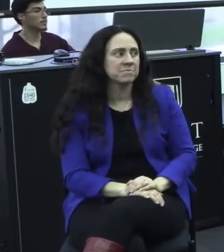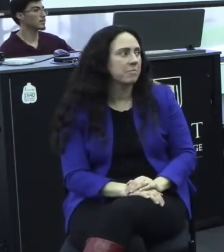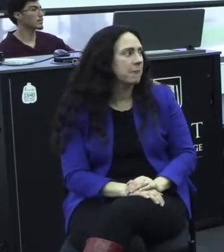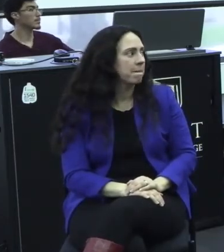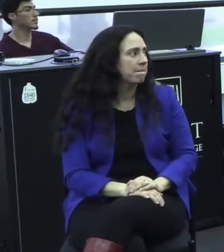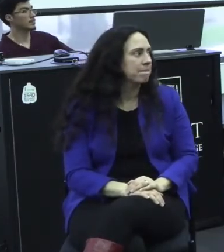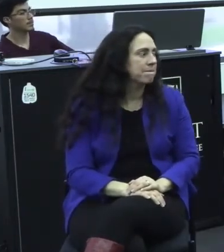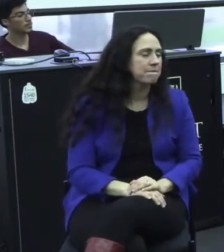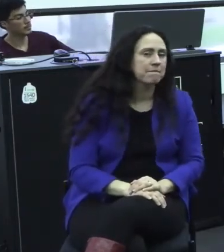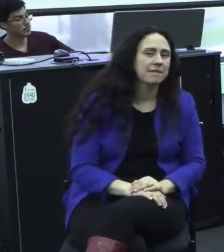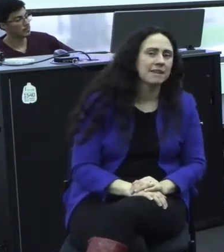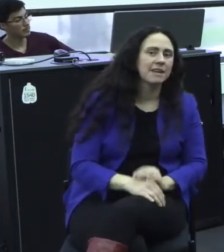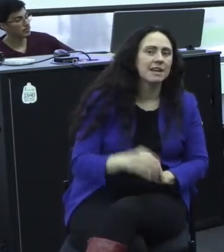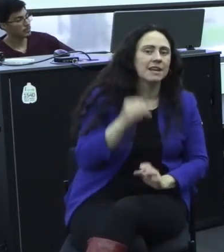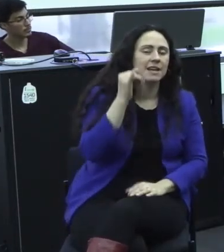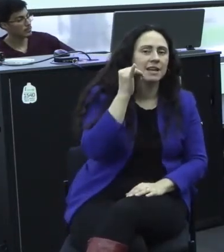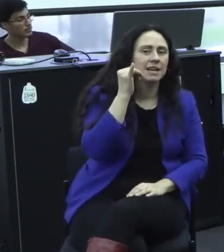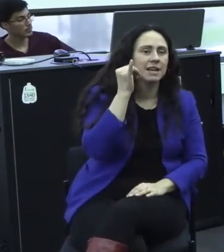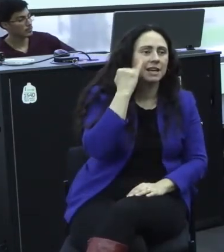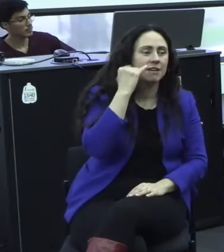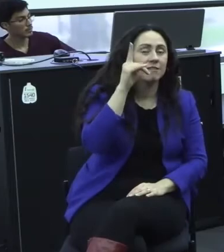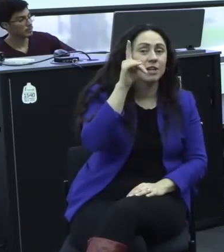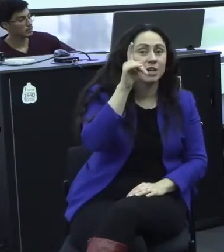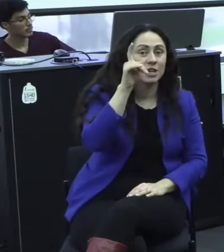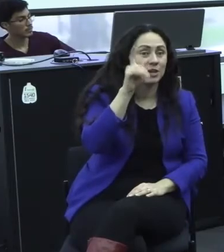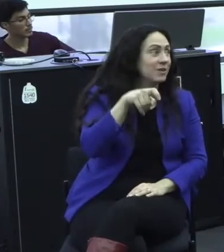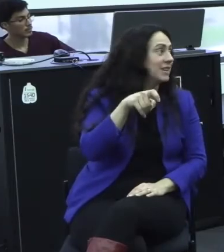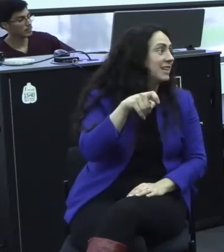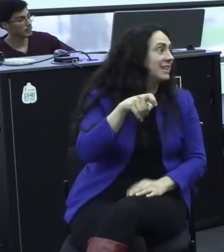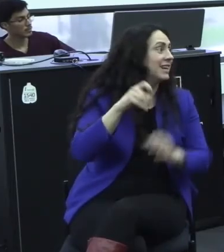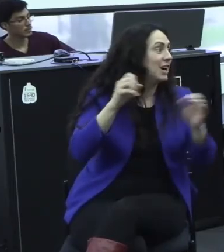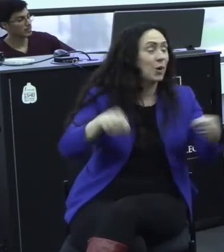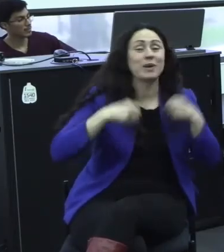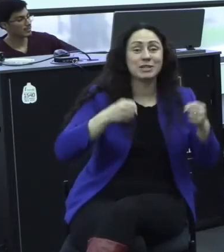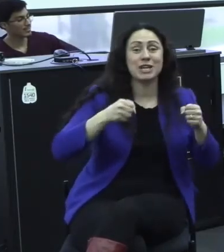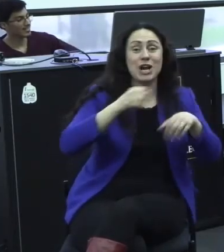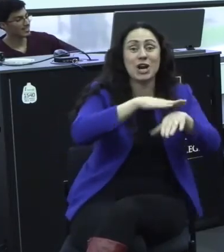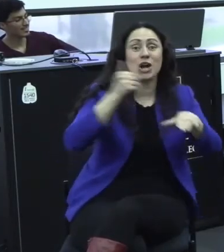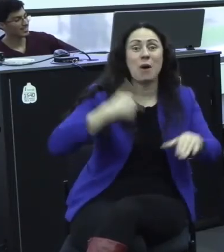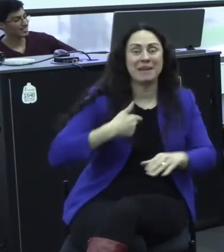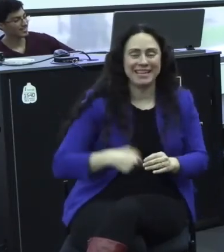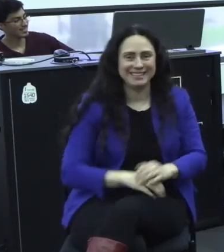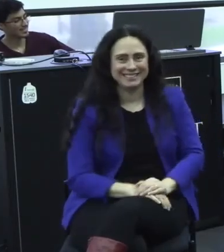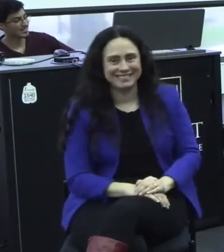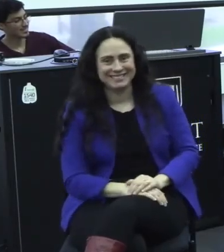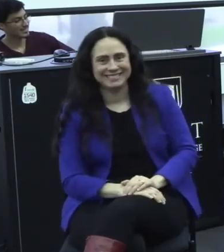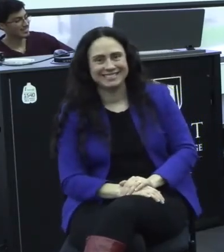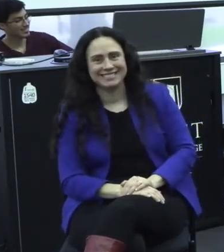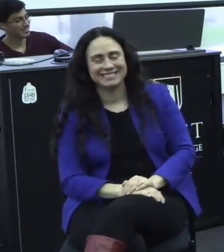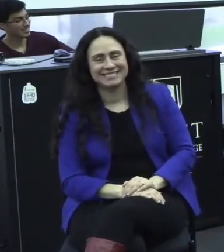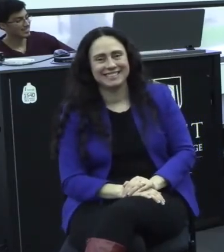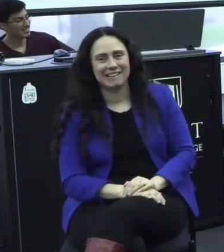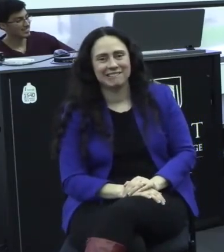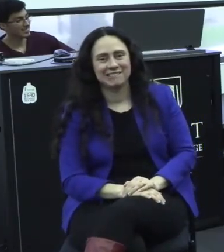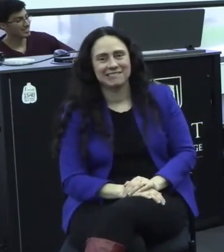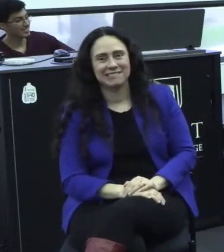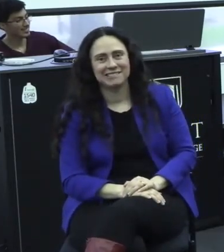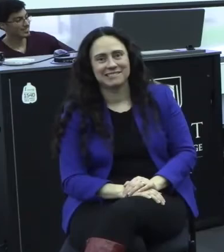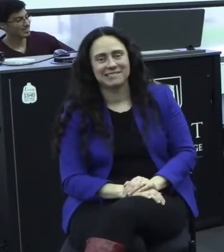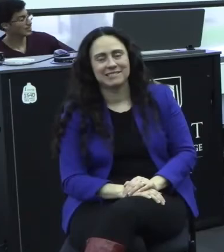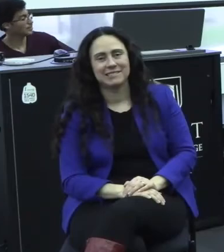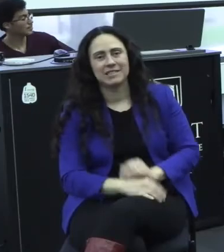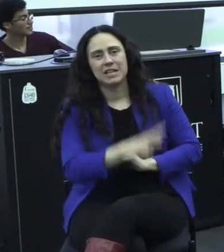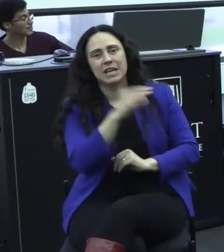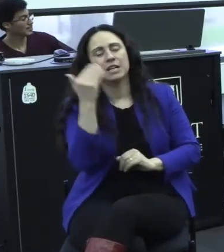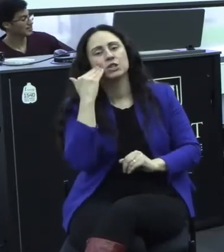Just take note, if you ever need a guinea pig for a wheelchair, call me. Sure, awesome. Yeah, and you